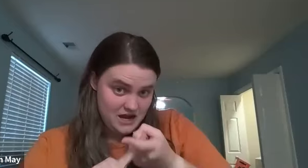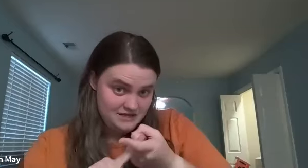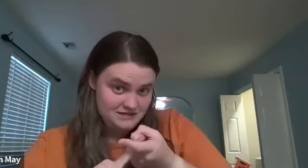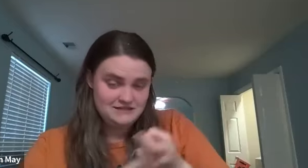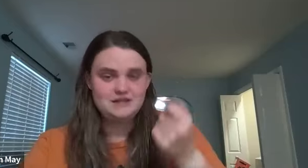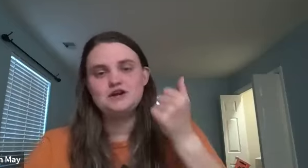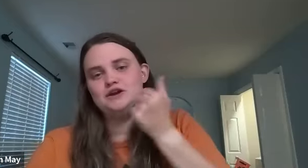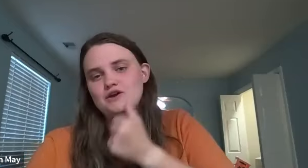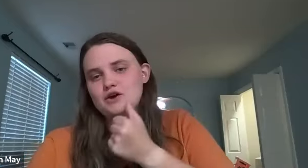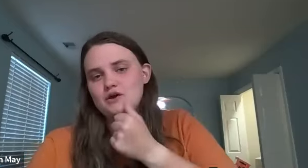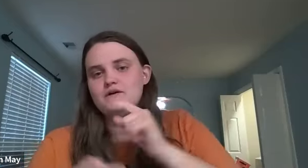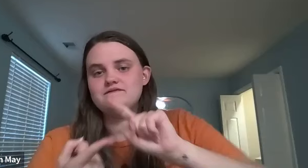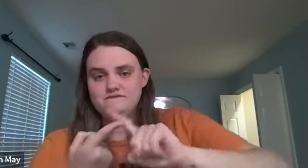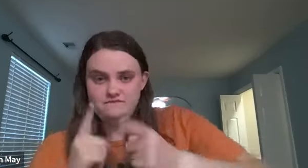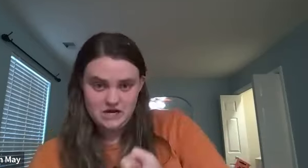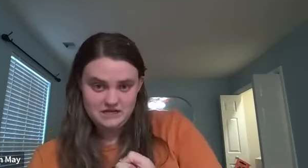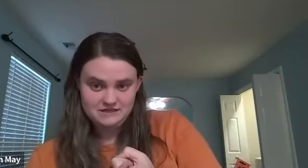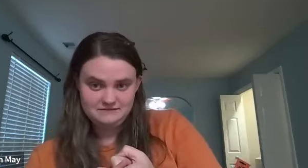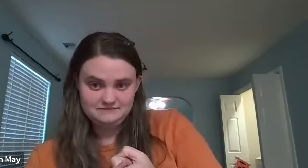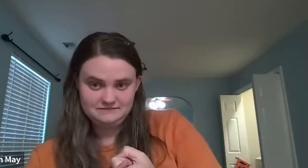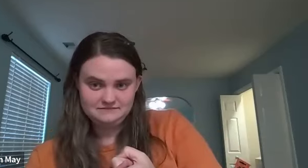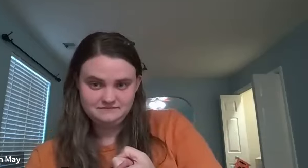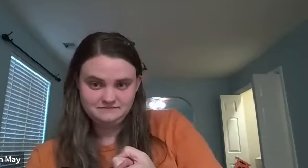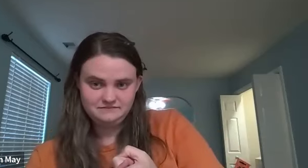friend, girl, friend.